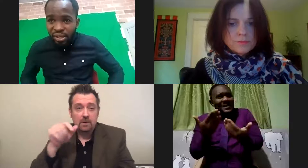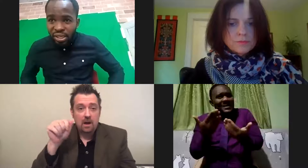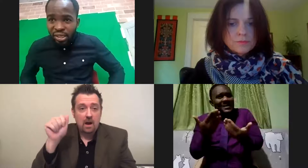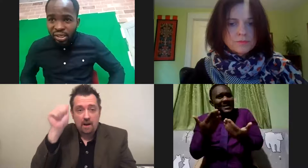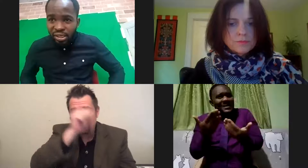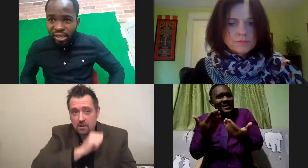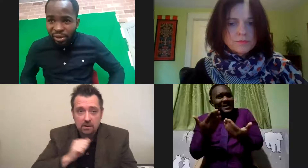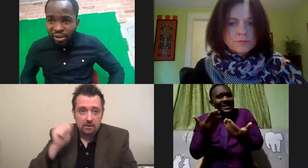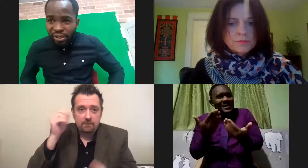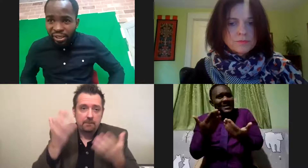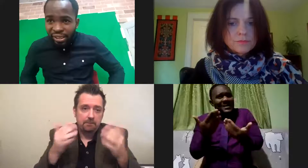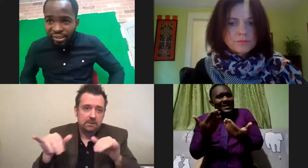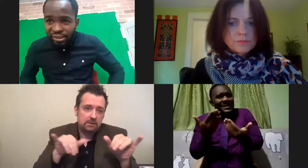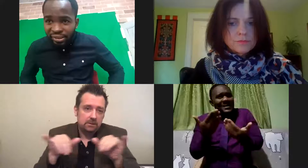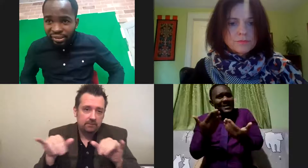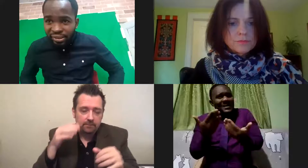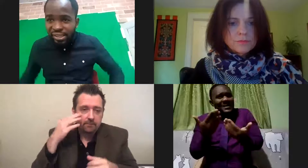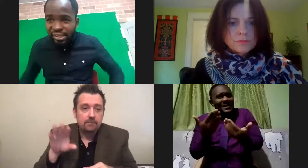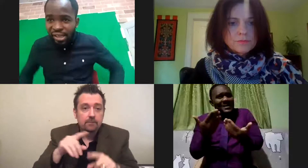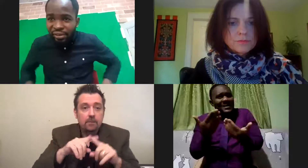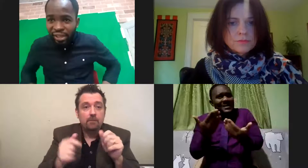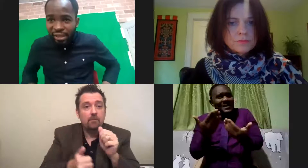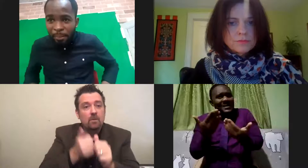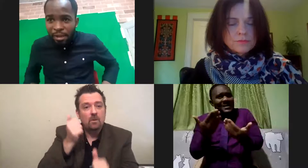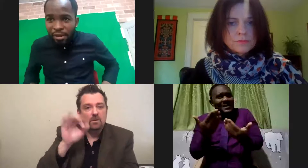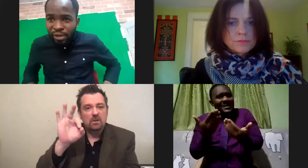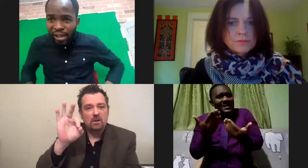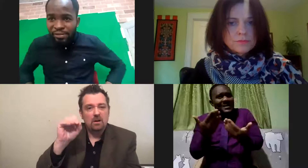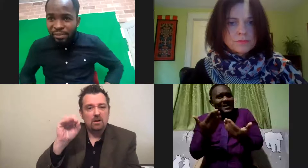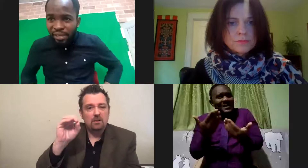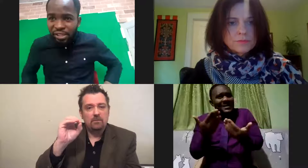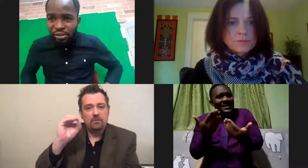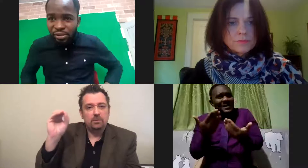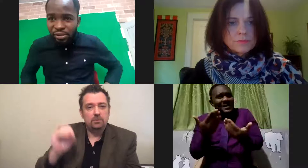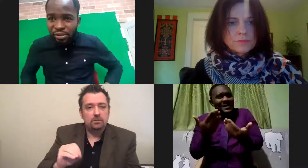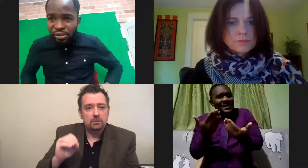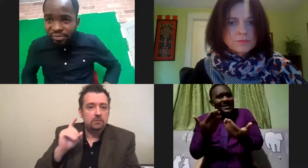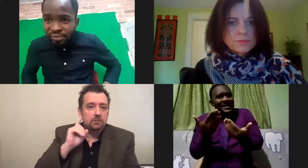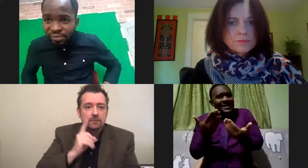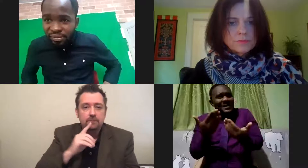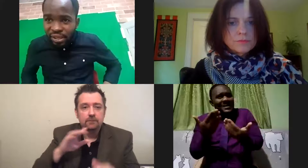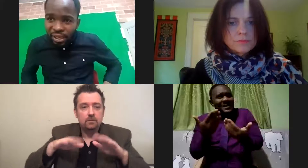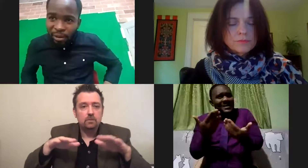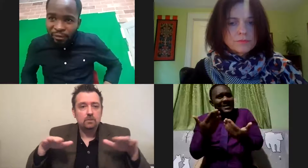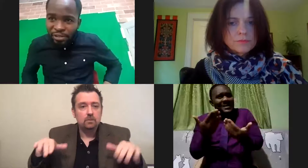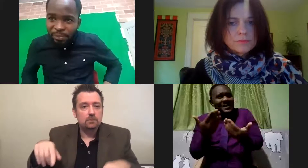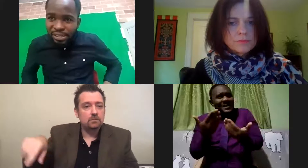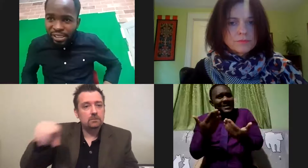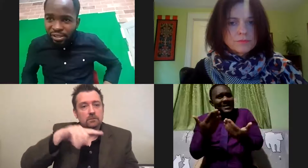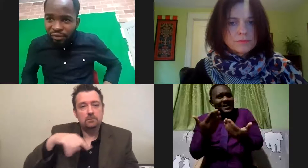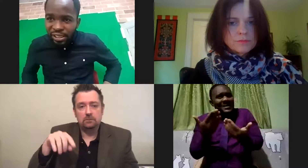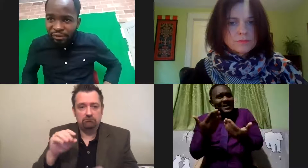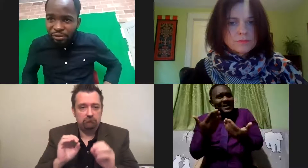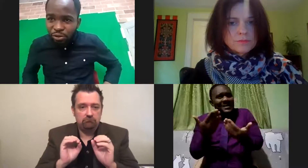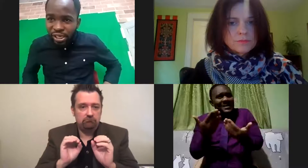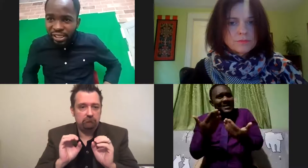Okay. In America, and in Africa, they have similar issues. About